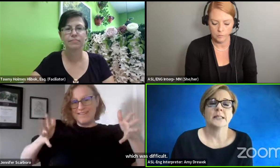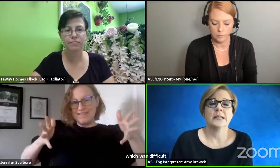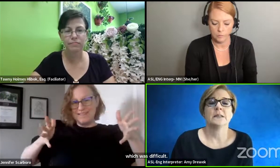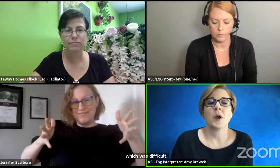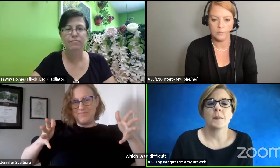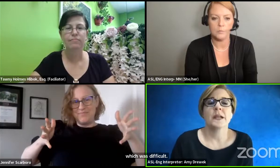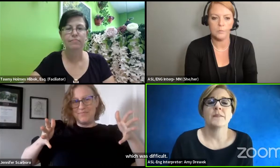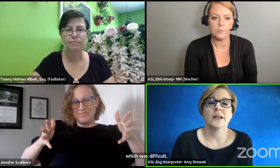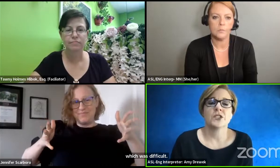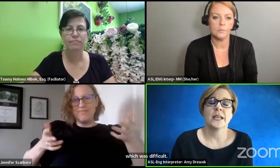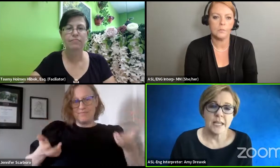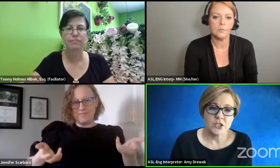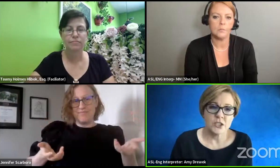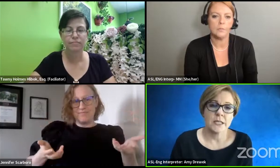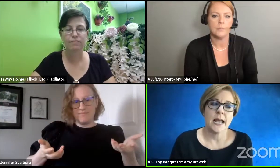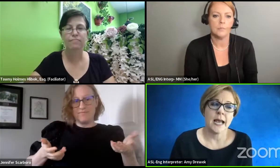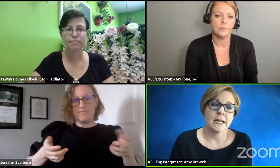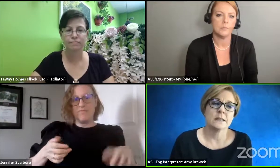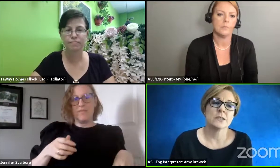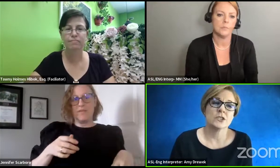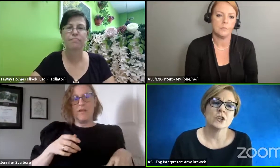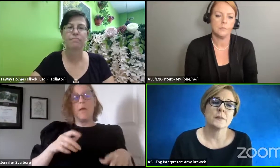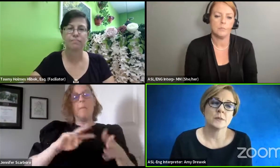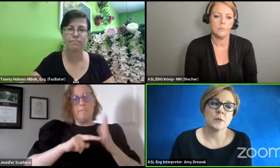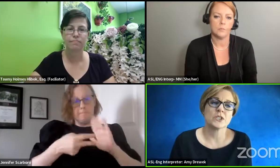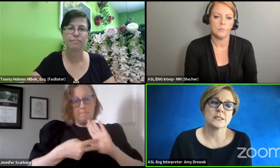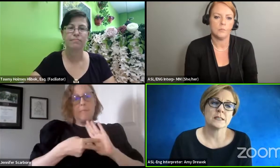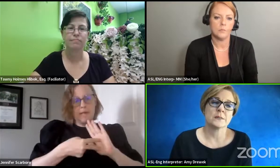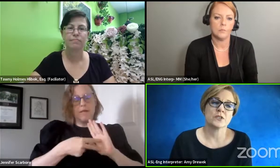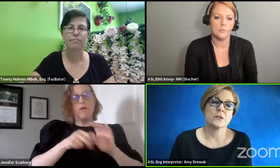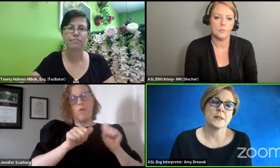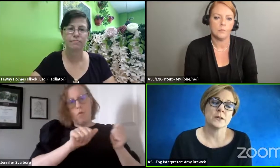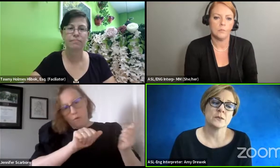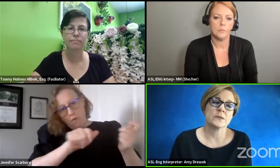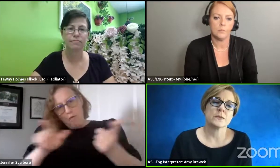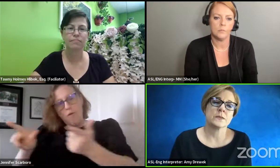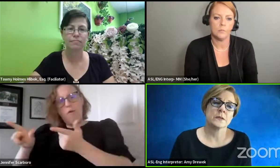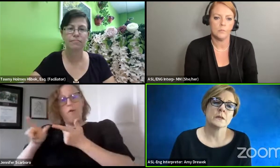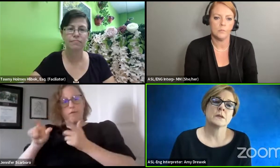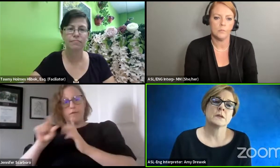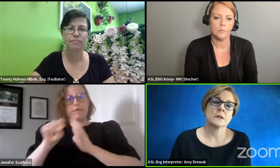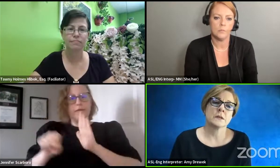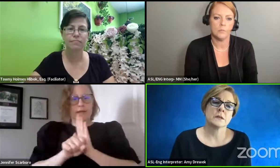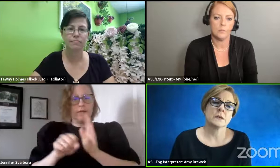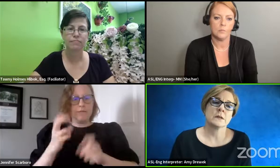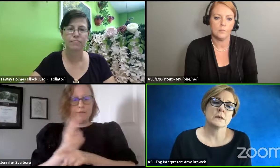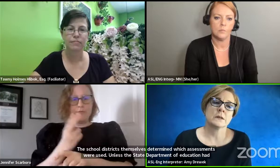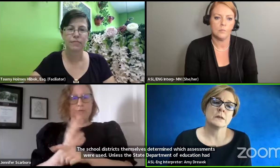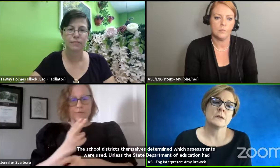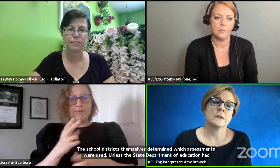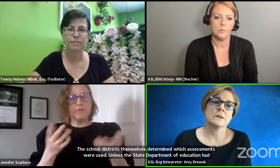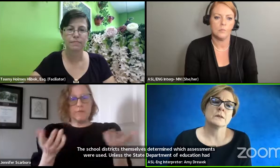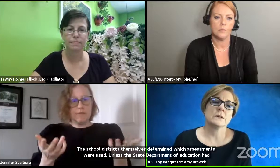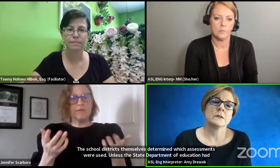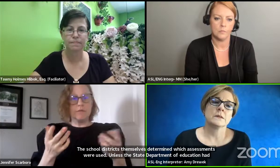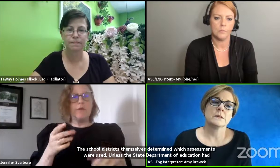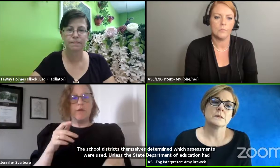unless the State Department of Education had determined which assessments should be used.